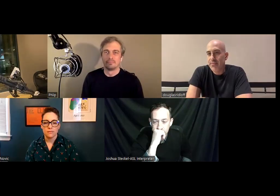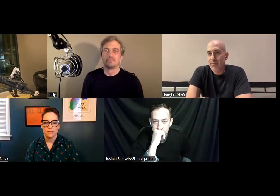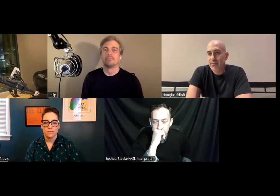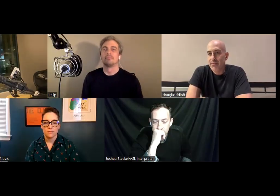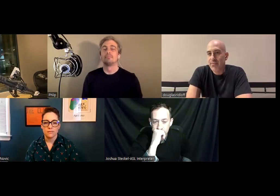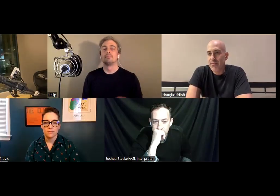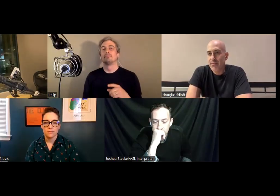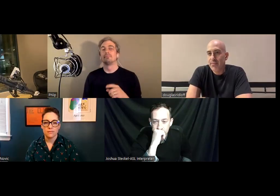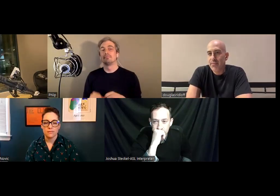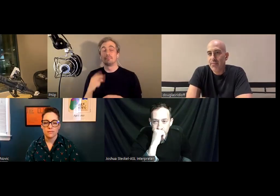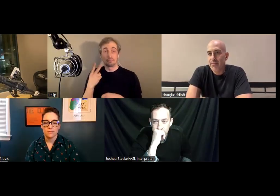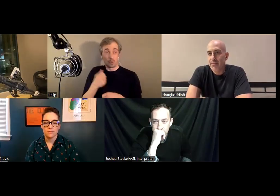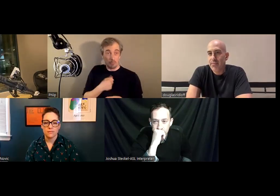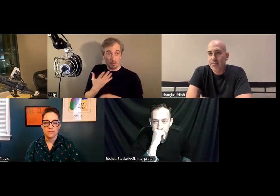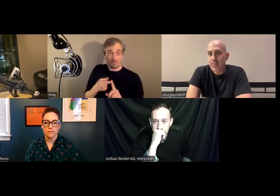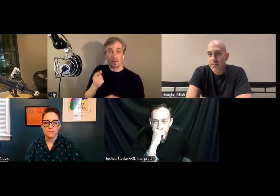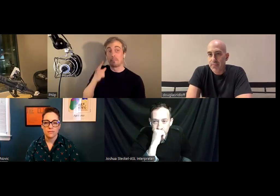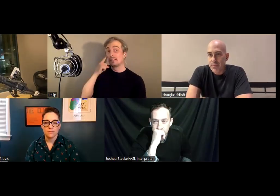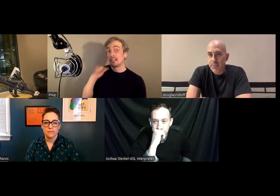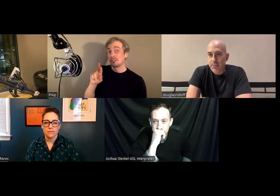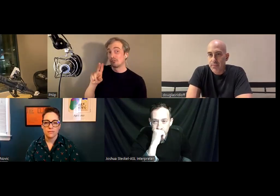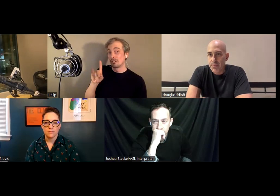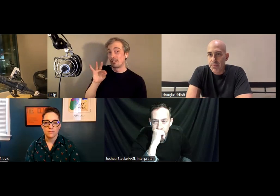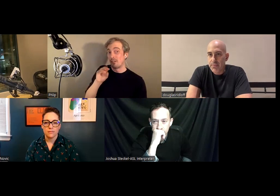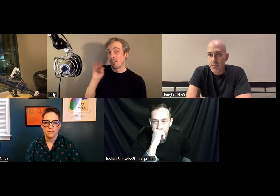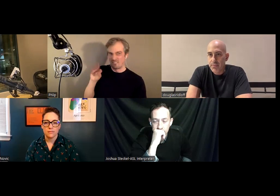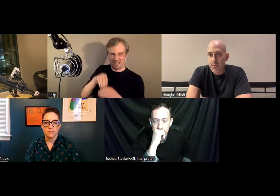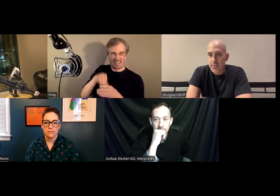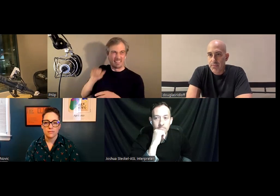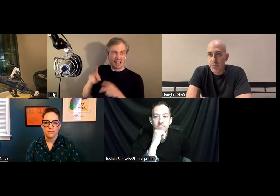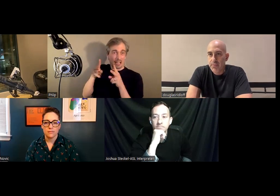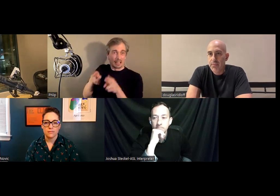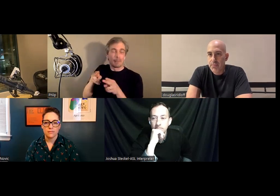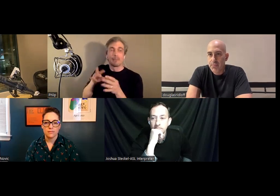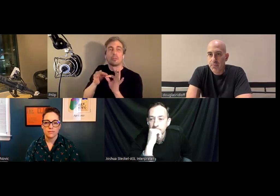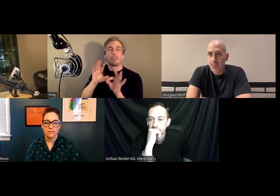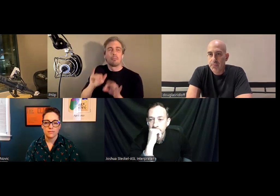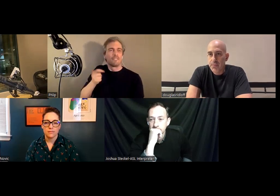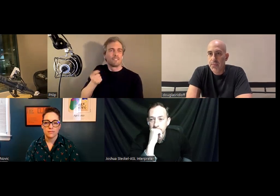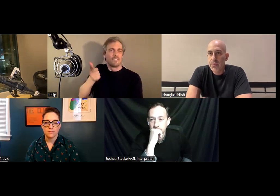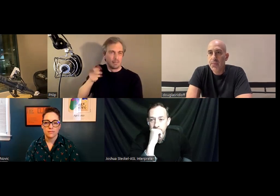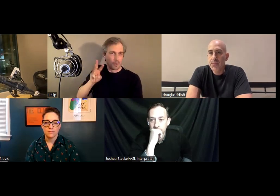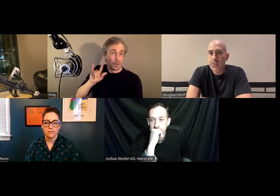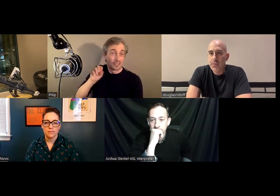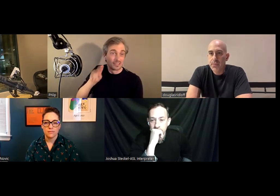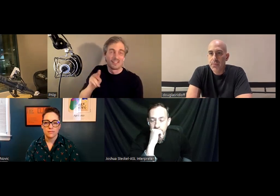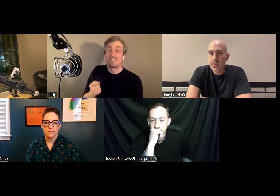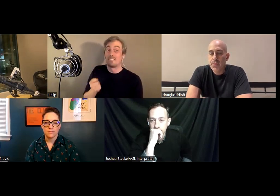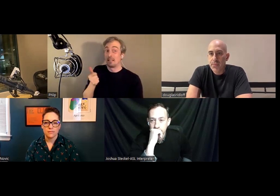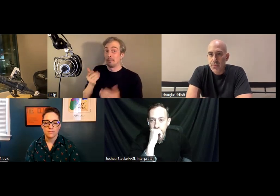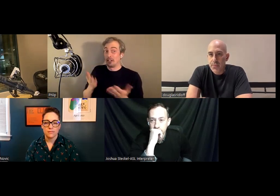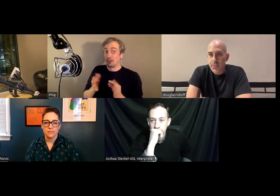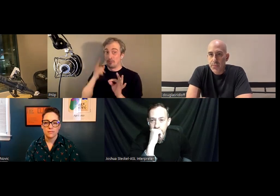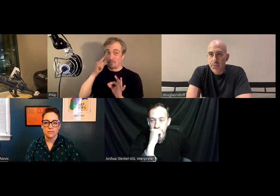Those are two poems by Douglas Ridloff, interpreted in that clip by Flip Wilson. Douglas is with me today, and Flip is also interpreting for him